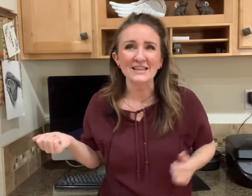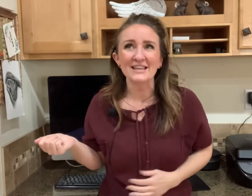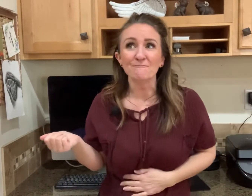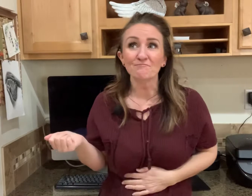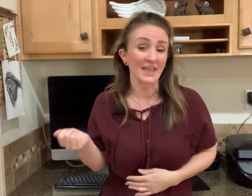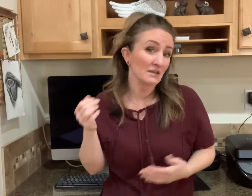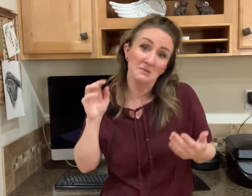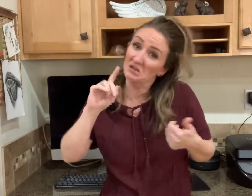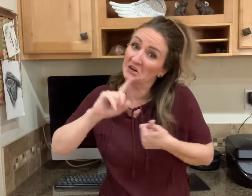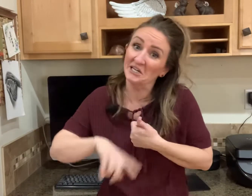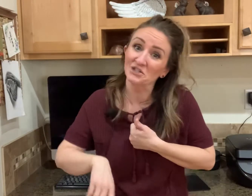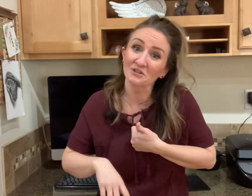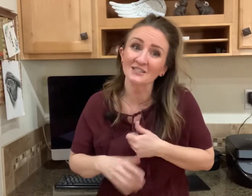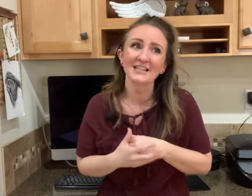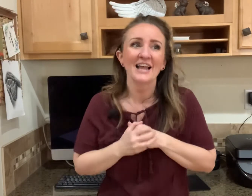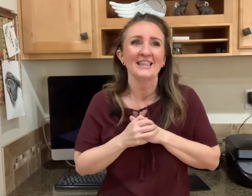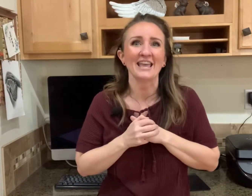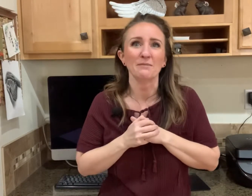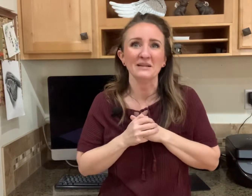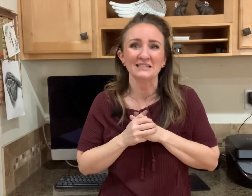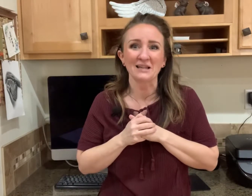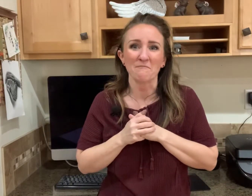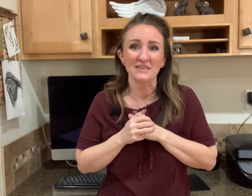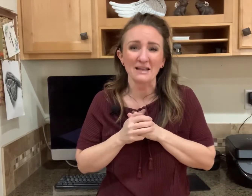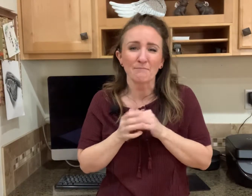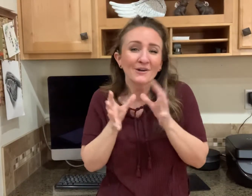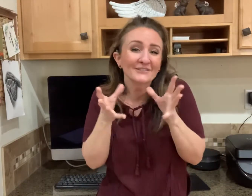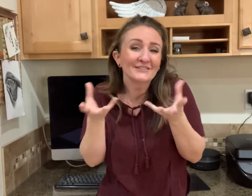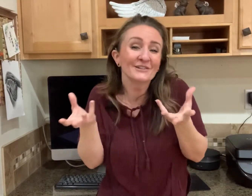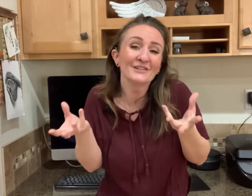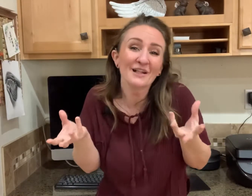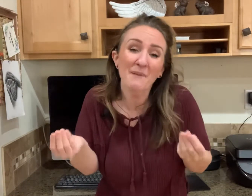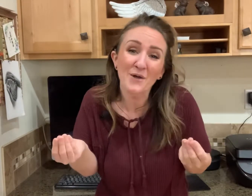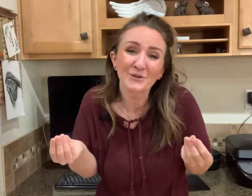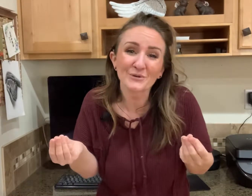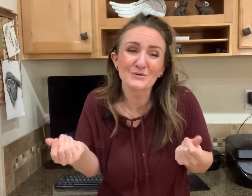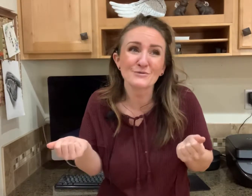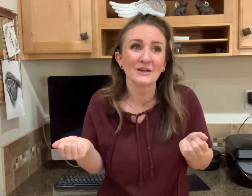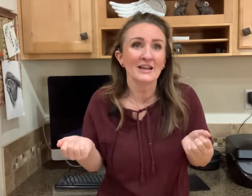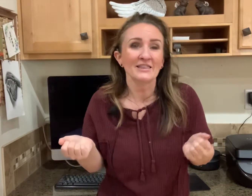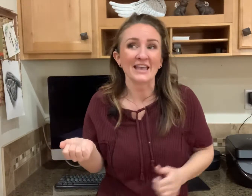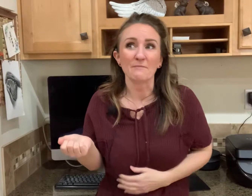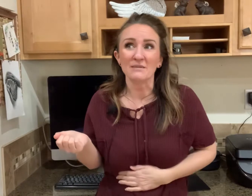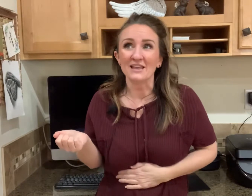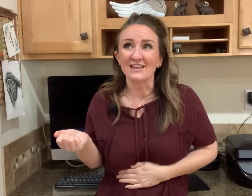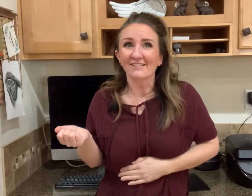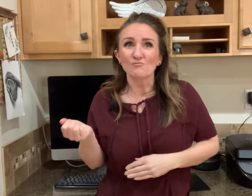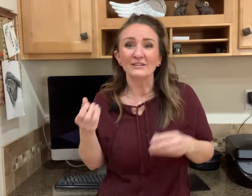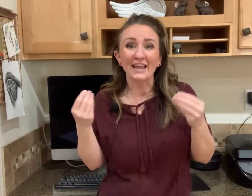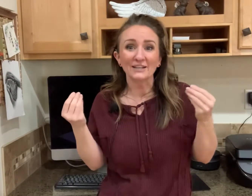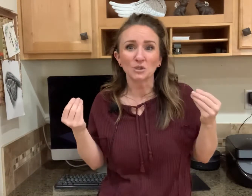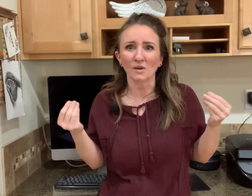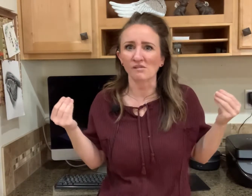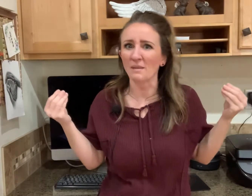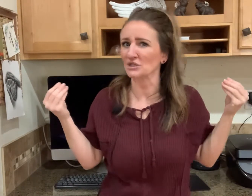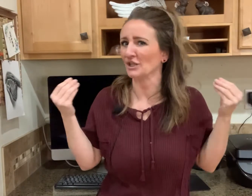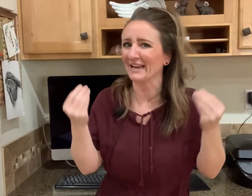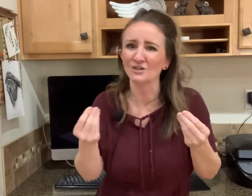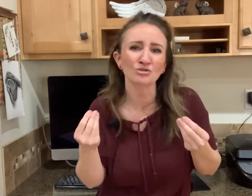be your initials. They can be something personal about you. They can be related to a special interest